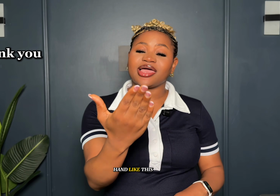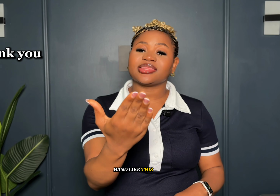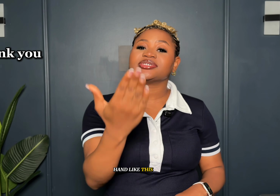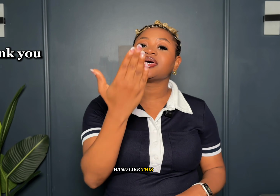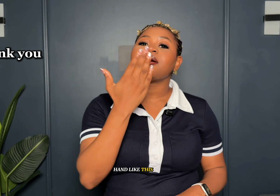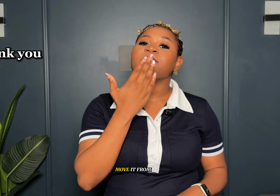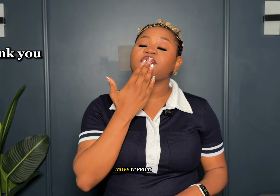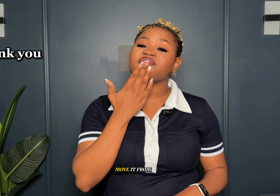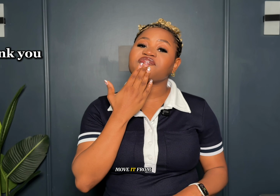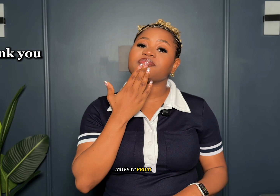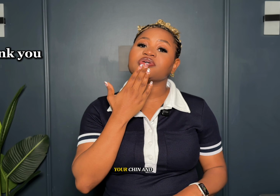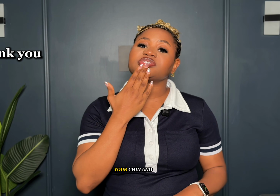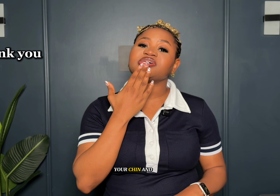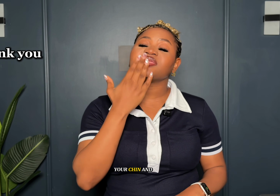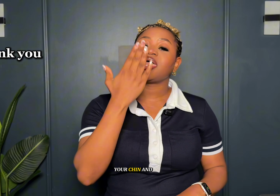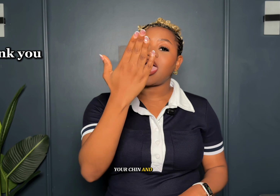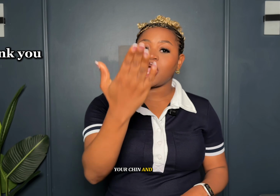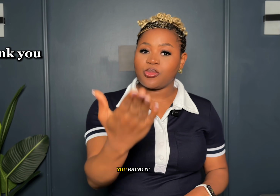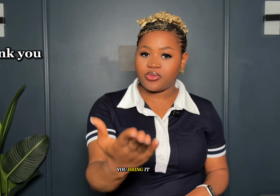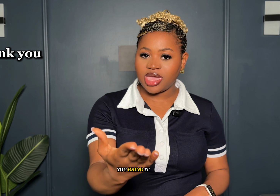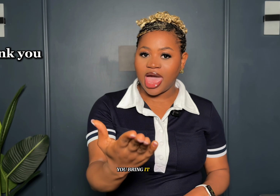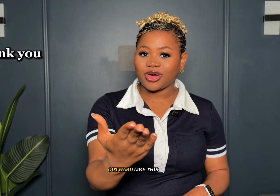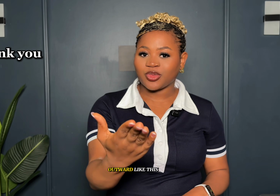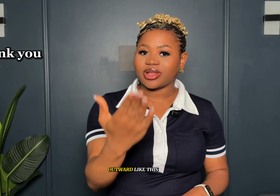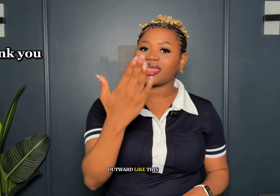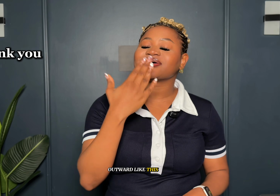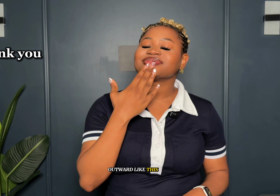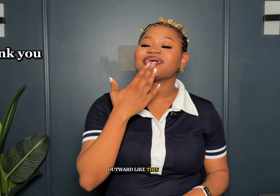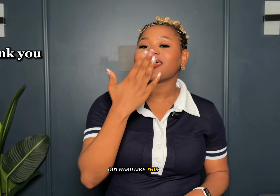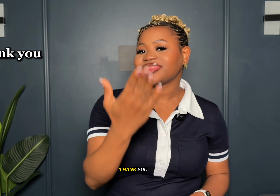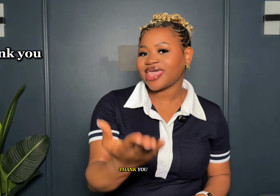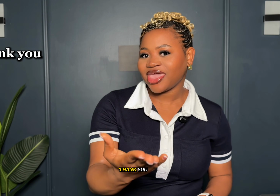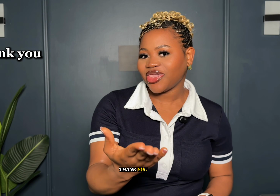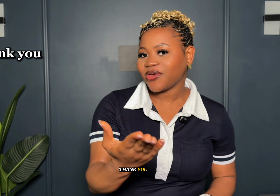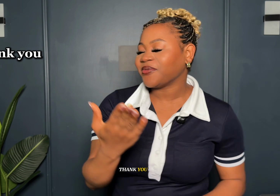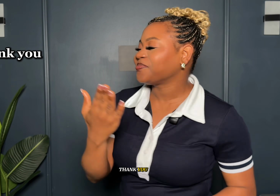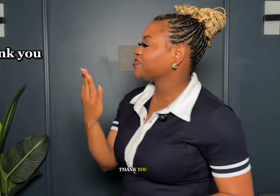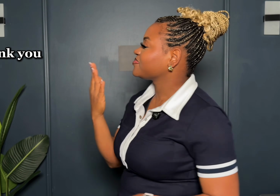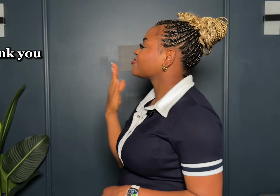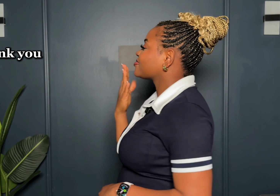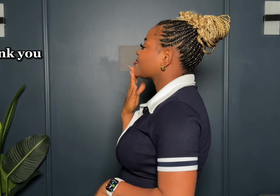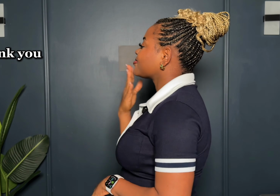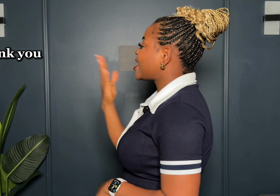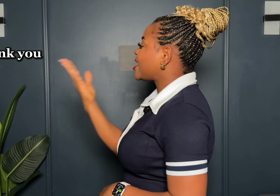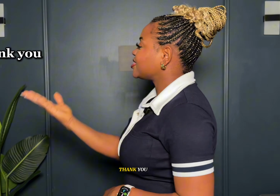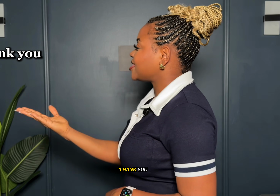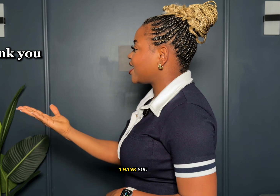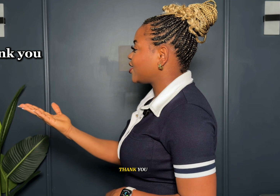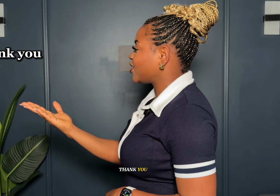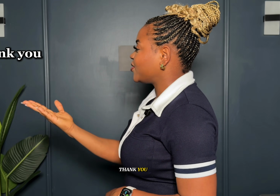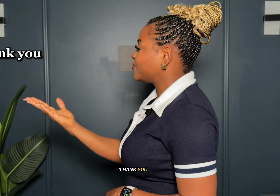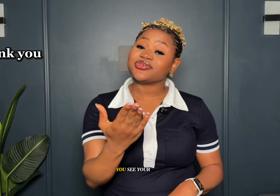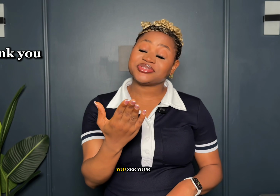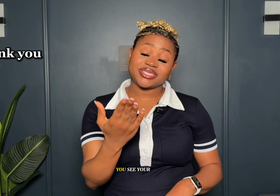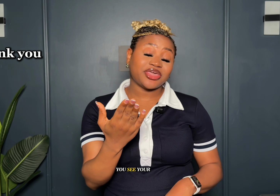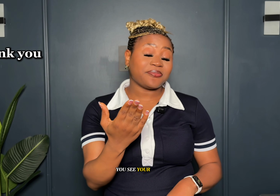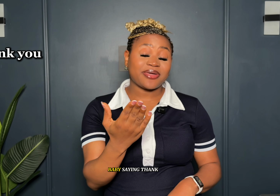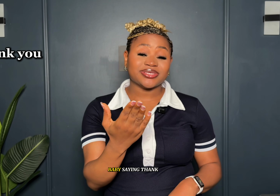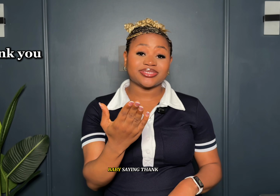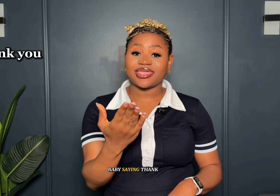this. Move it from your chin and you bring it outward like this. Thank you. Thank you. You see your baby sign thank